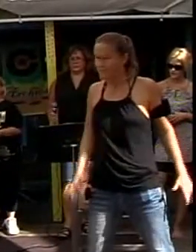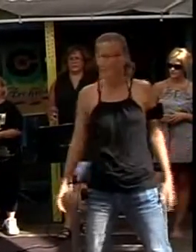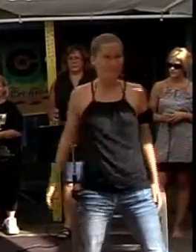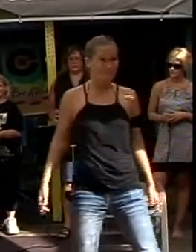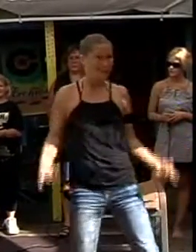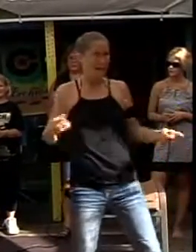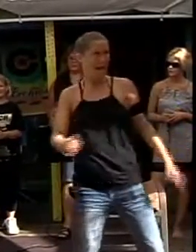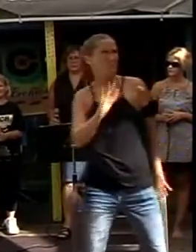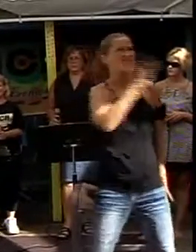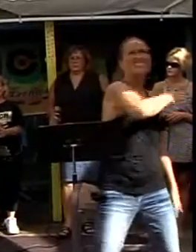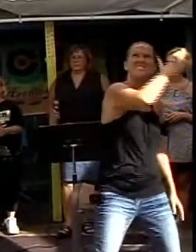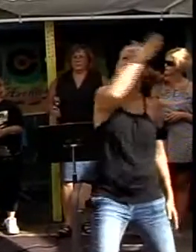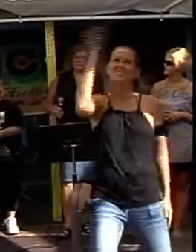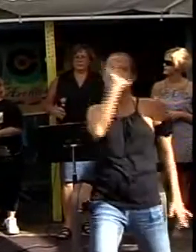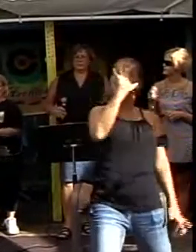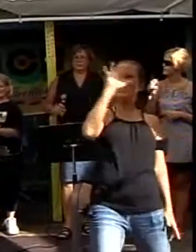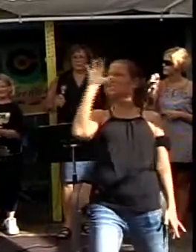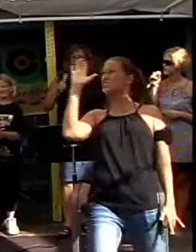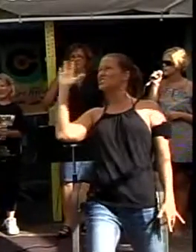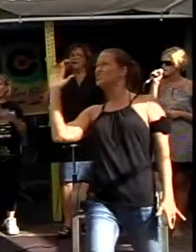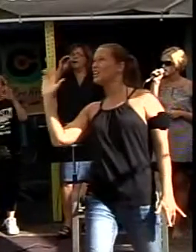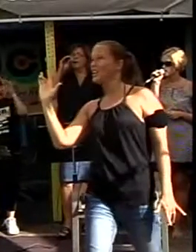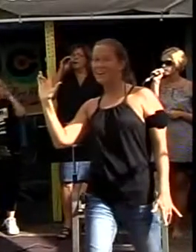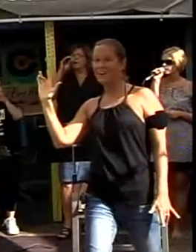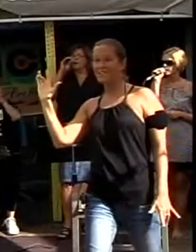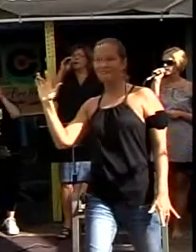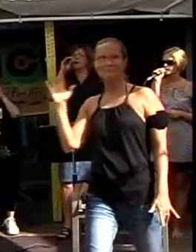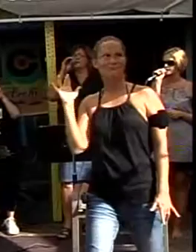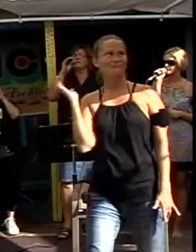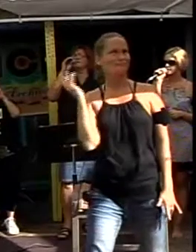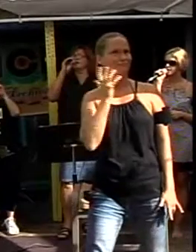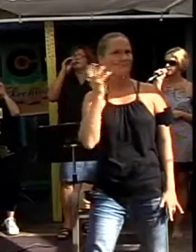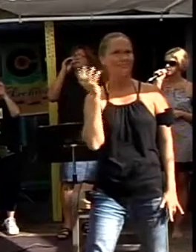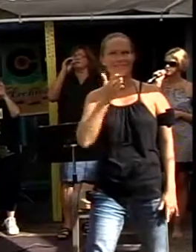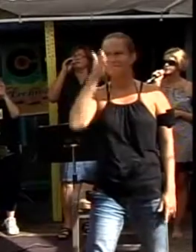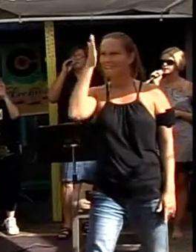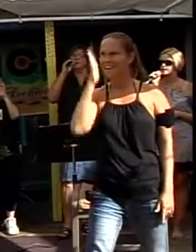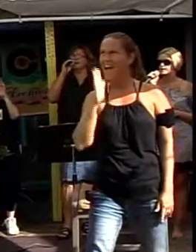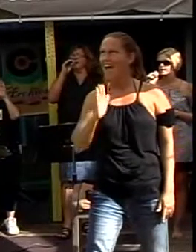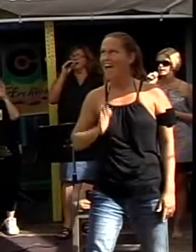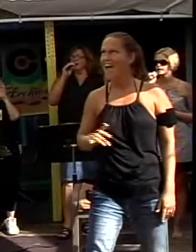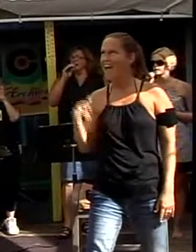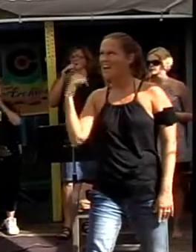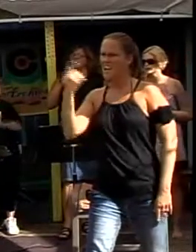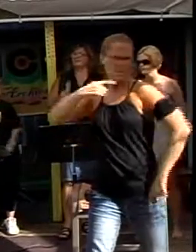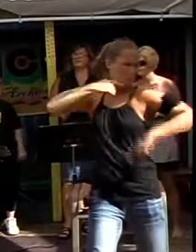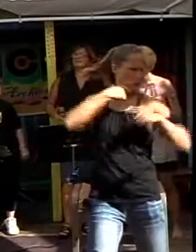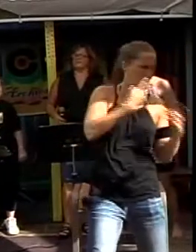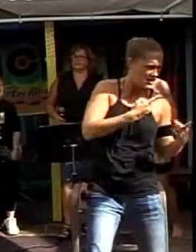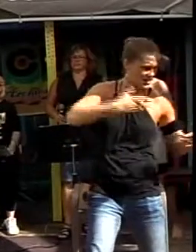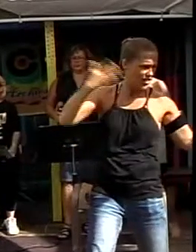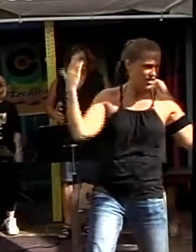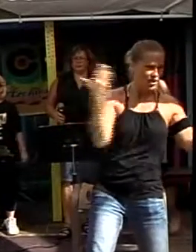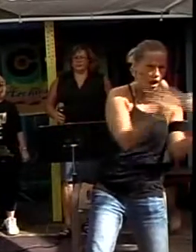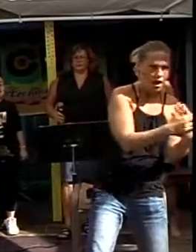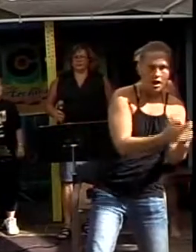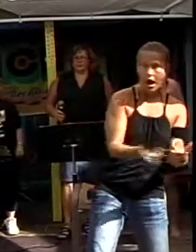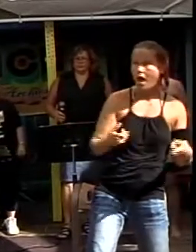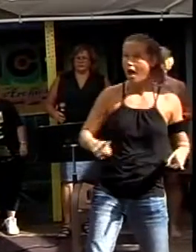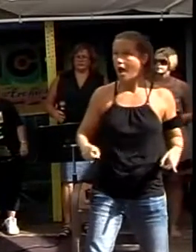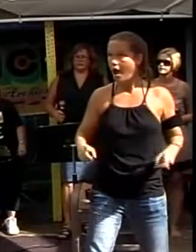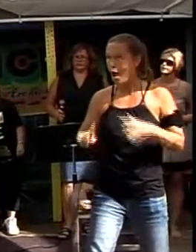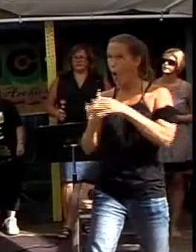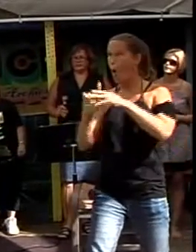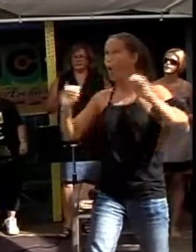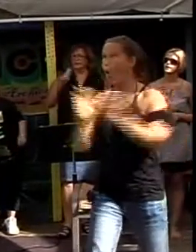When the skies were starless in the void of the night, our God is an awesome God. He spoke into the darkness